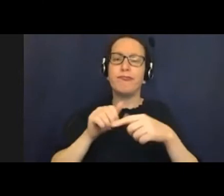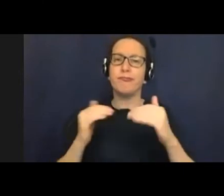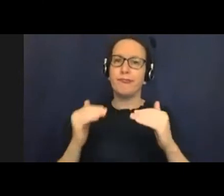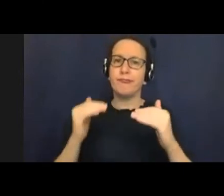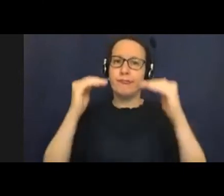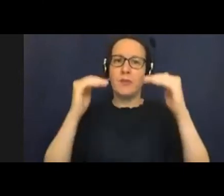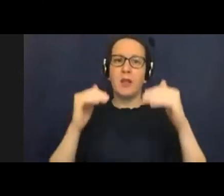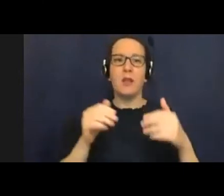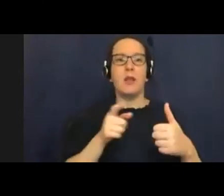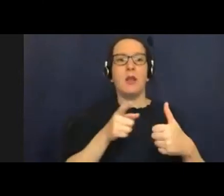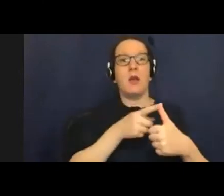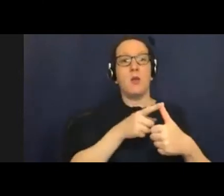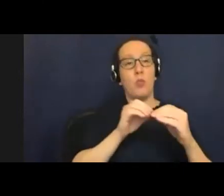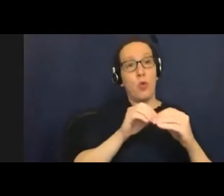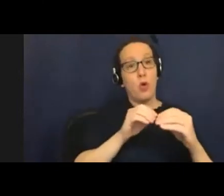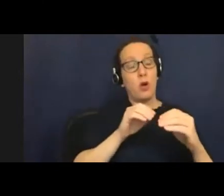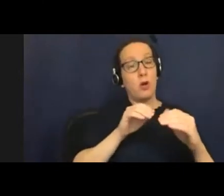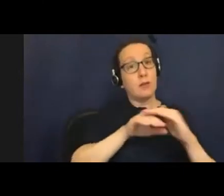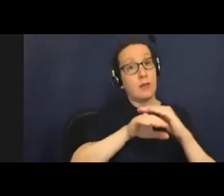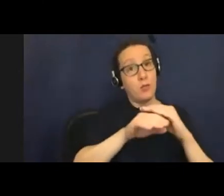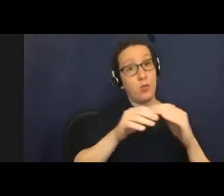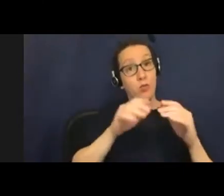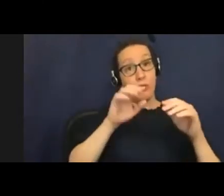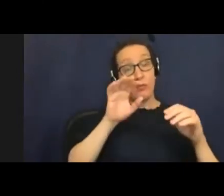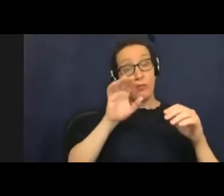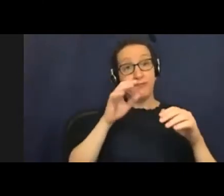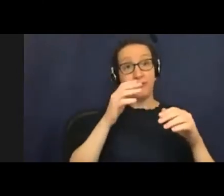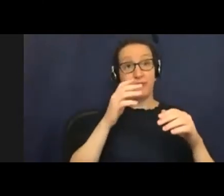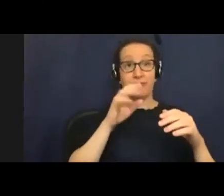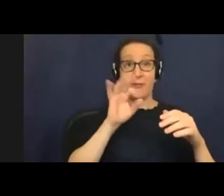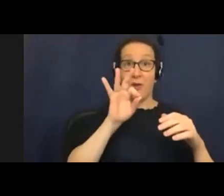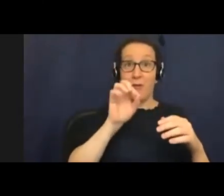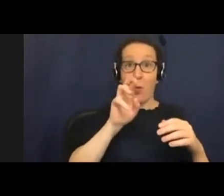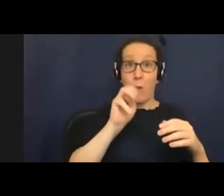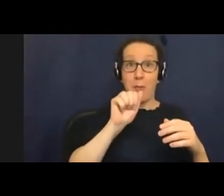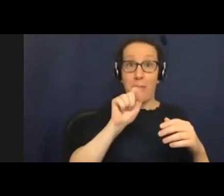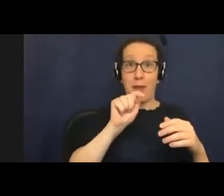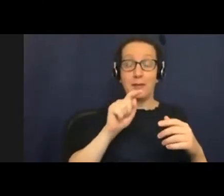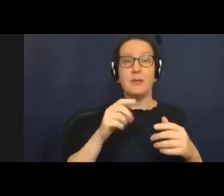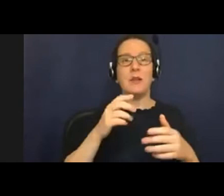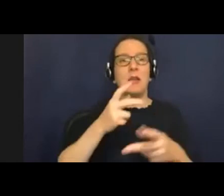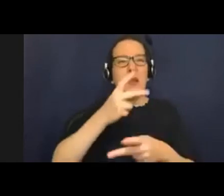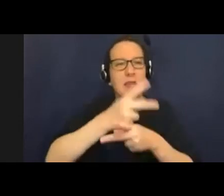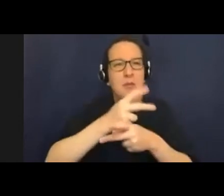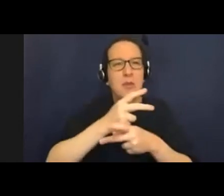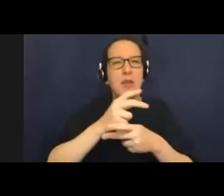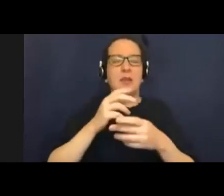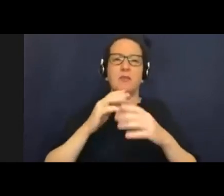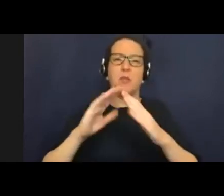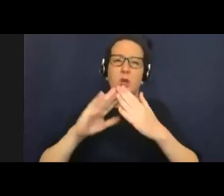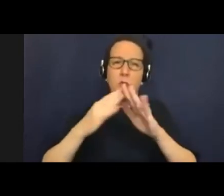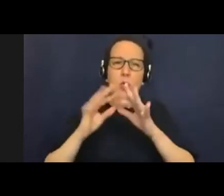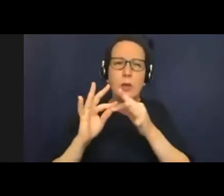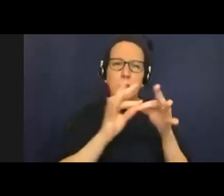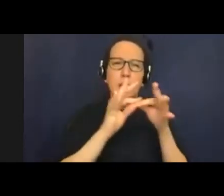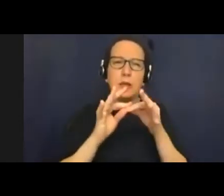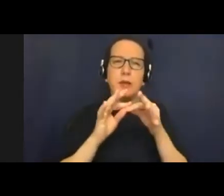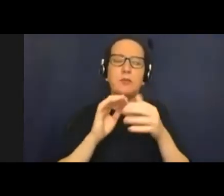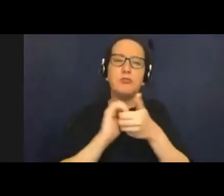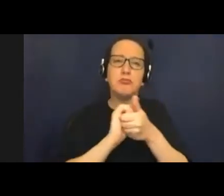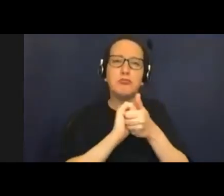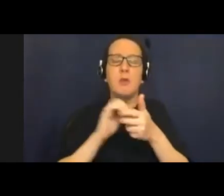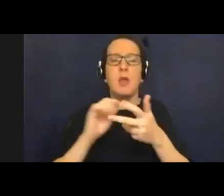maintaining a sense of community and common purpose, and then tailoring trainings and workshops